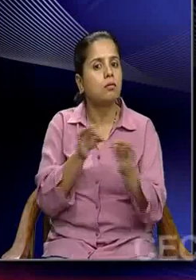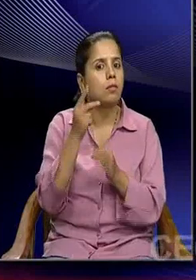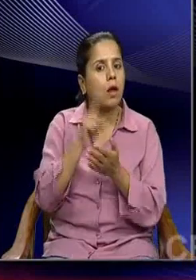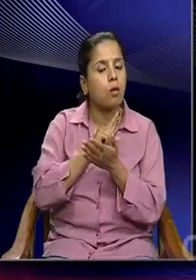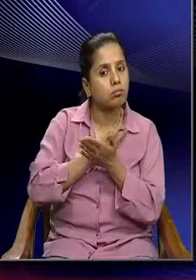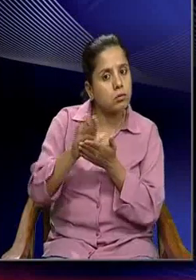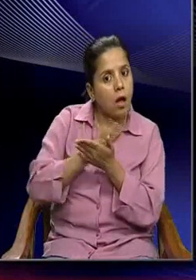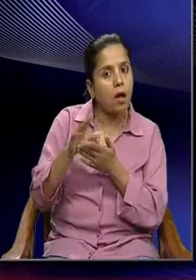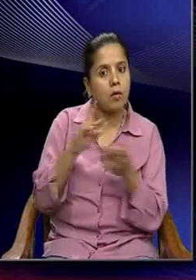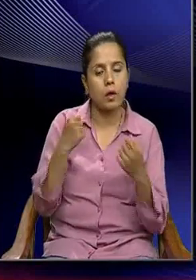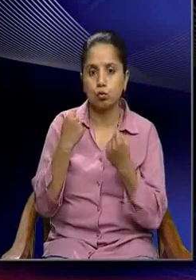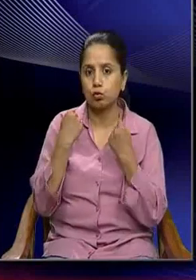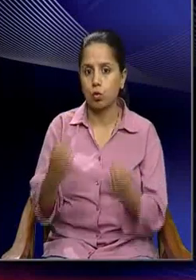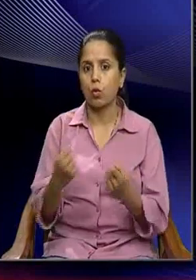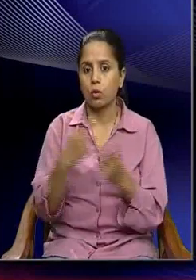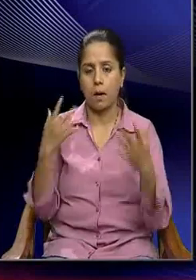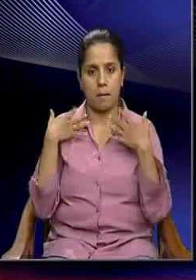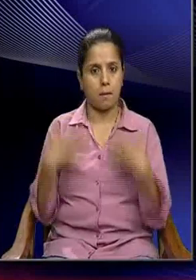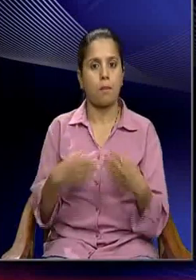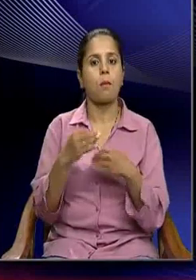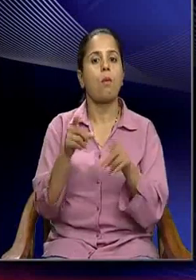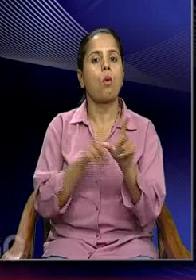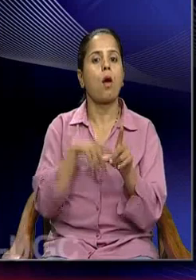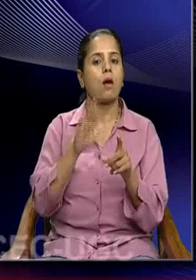purify and strengthen the body,